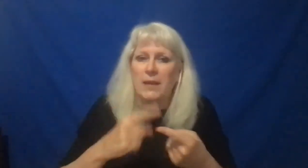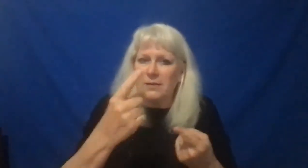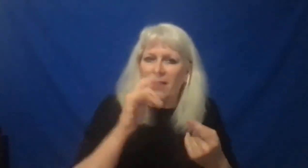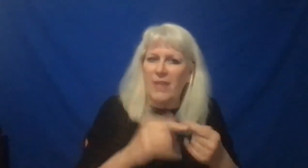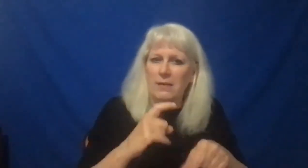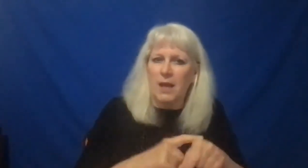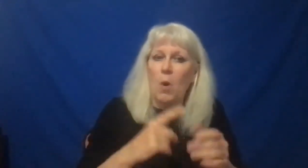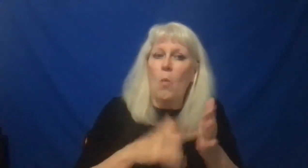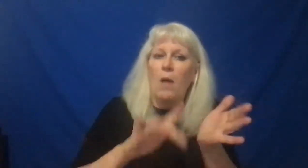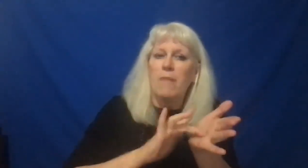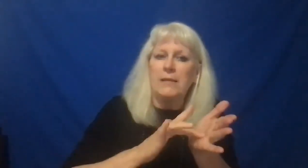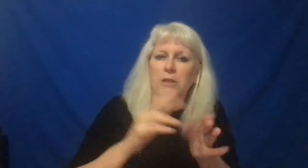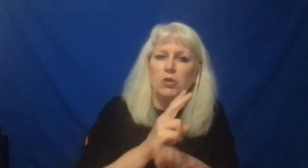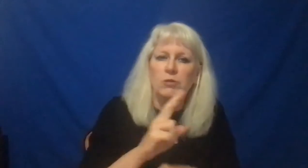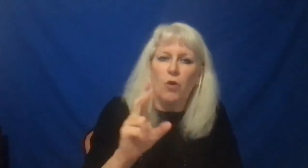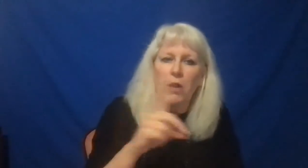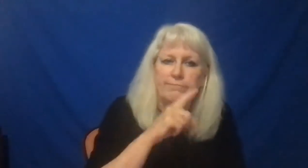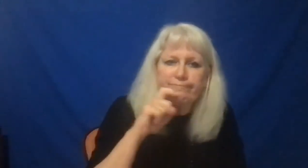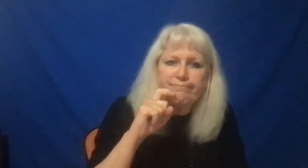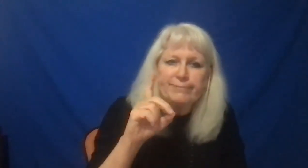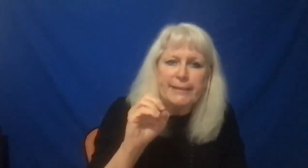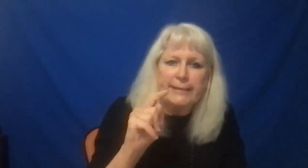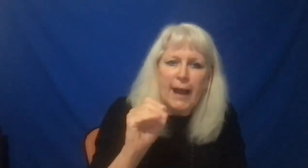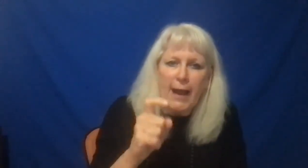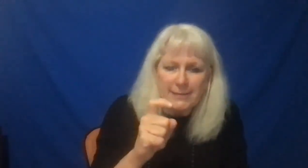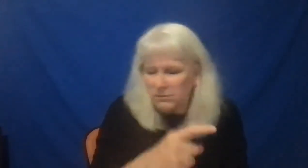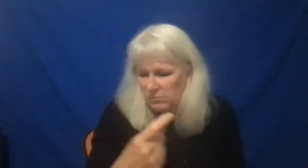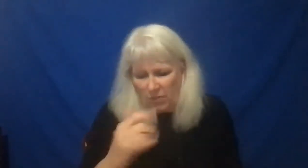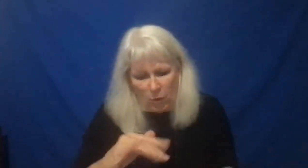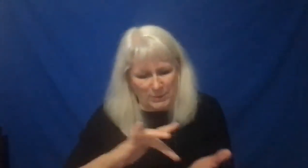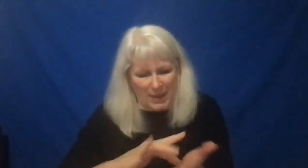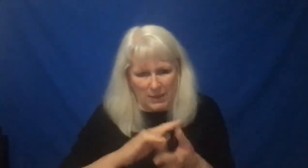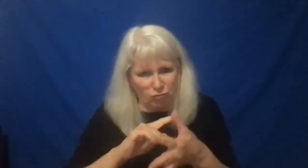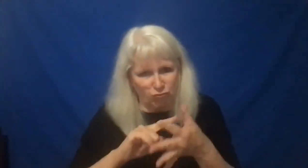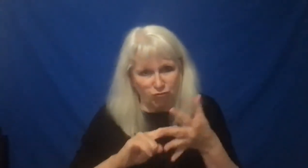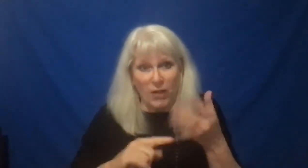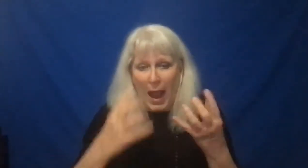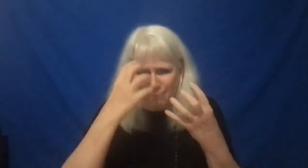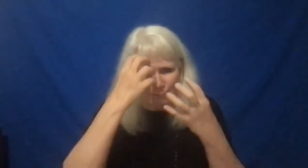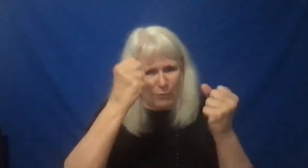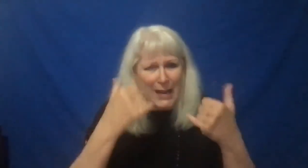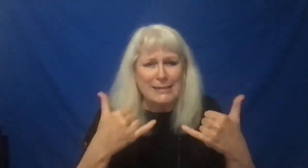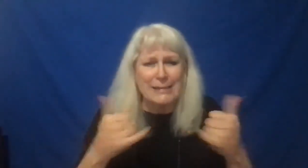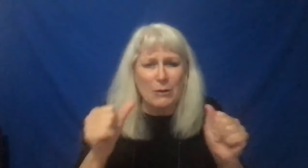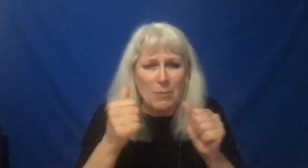for detox. And some of the medications were pretty traditional, and they would be very traditional